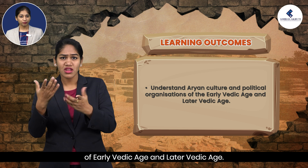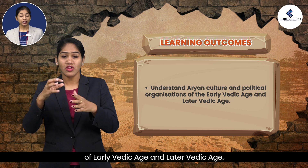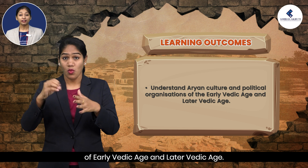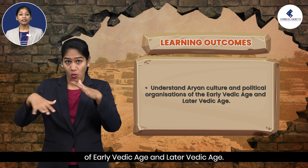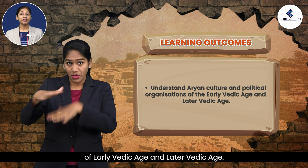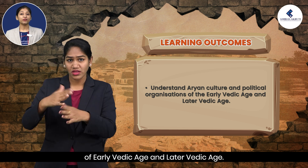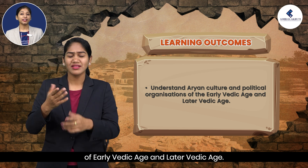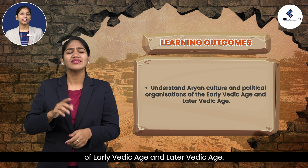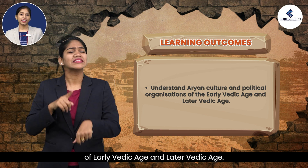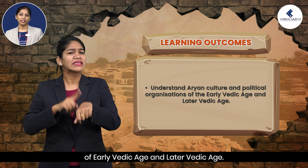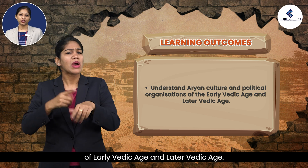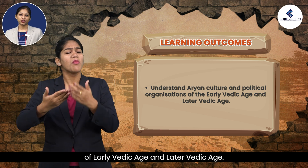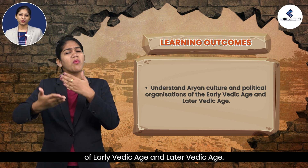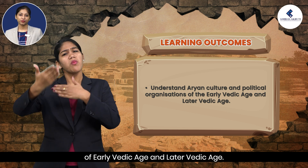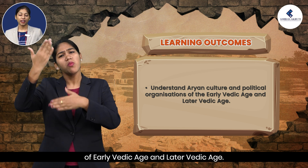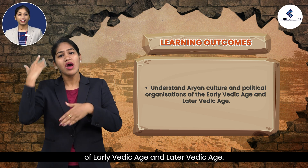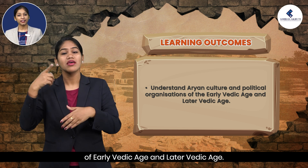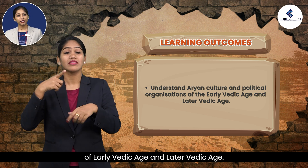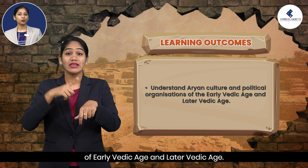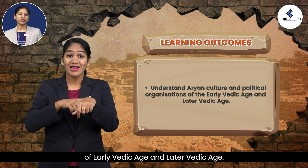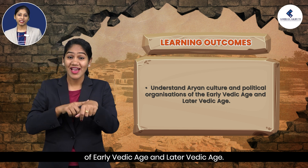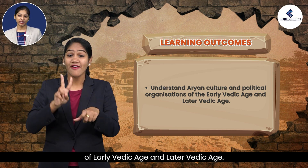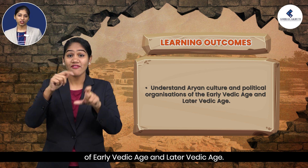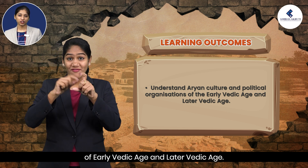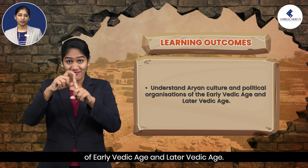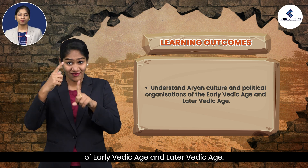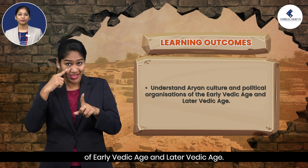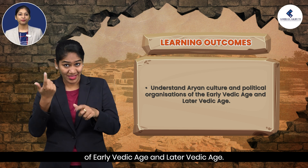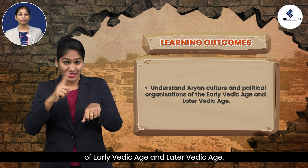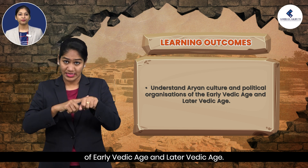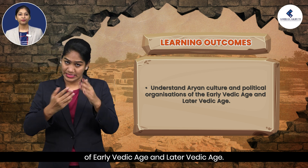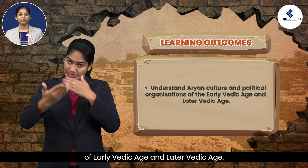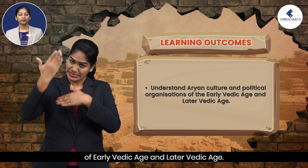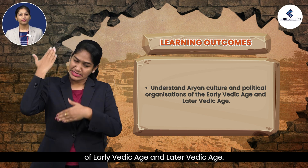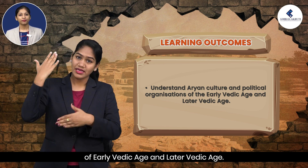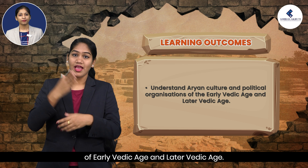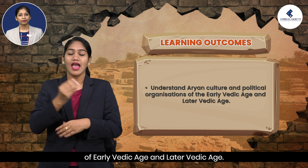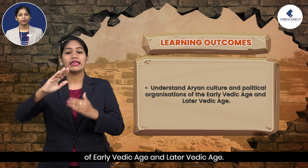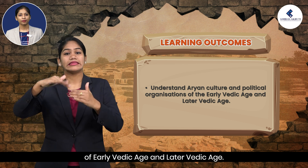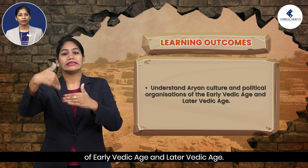of Early Vedic Age and Later Vedic Age.